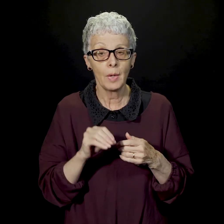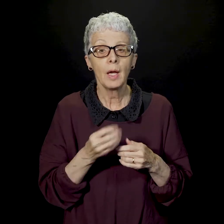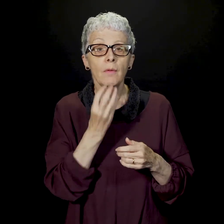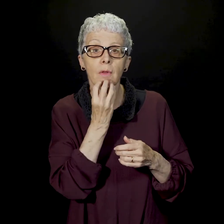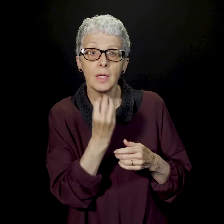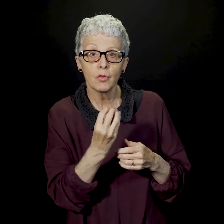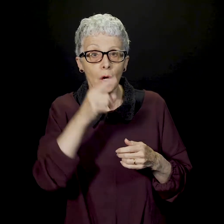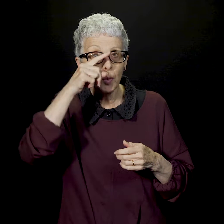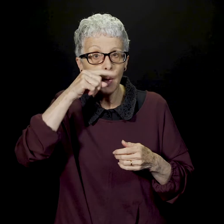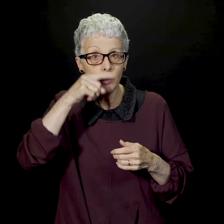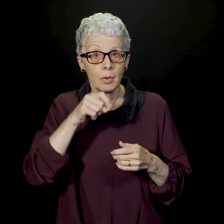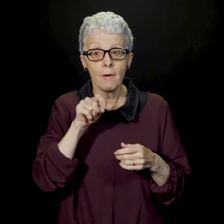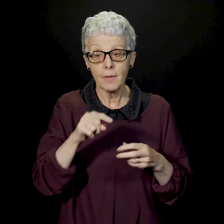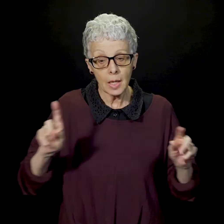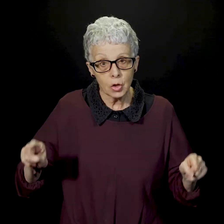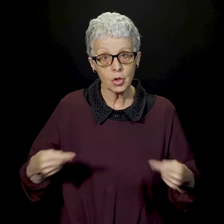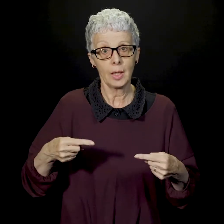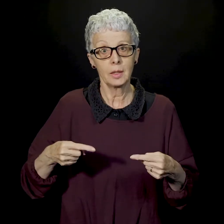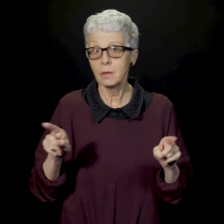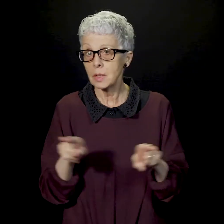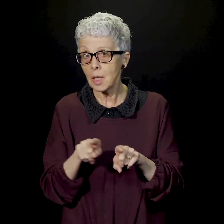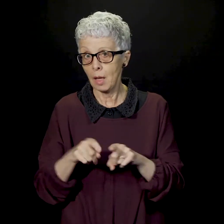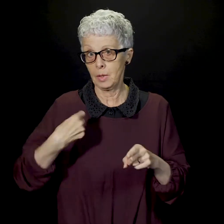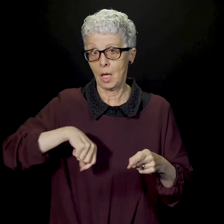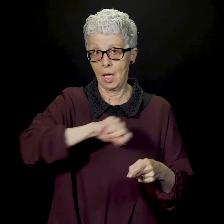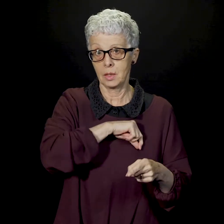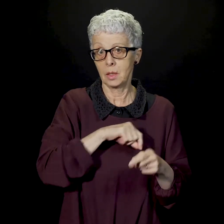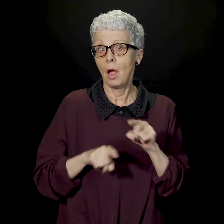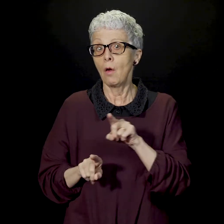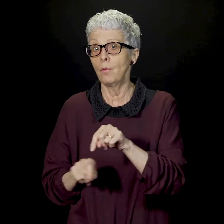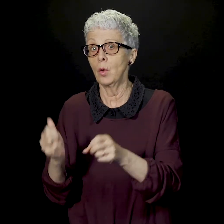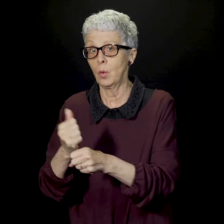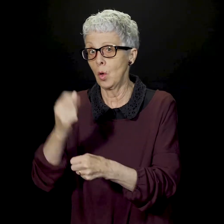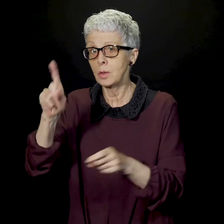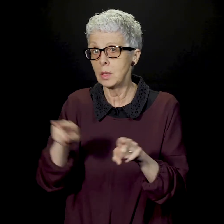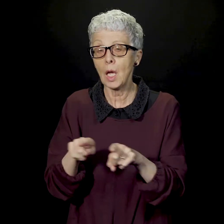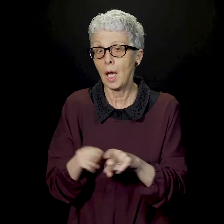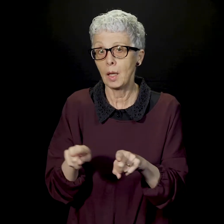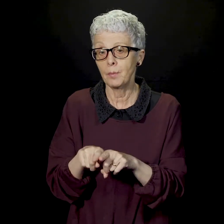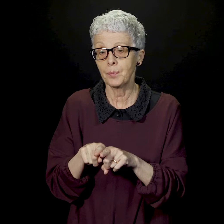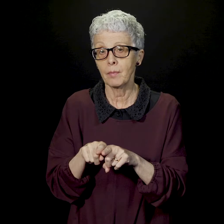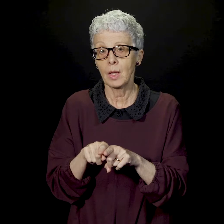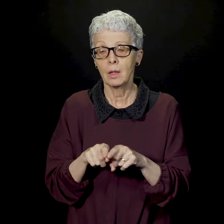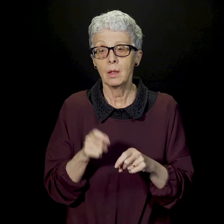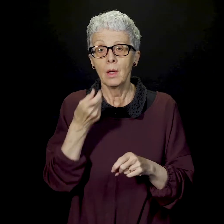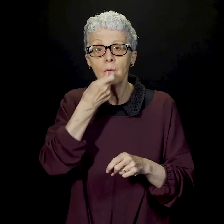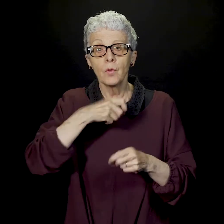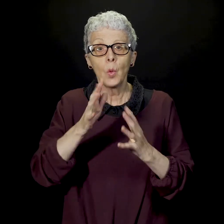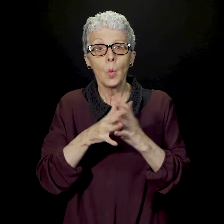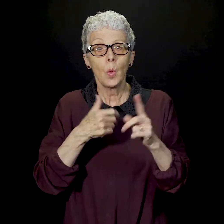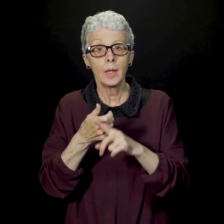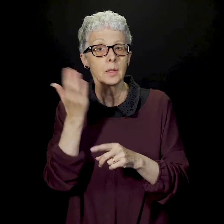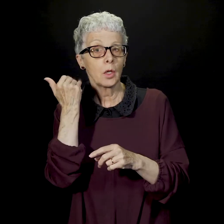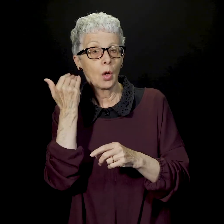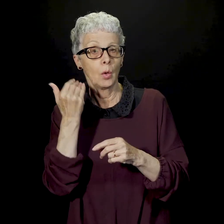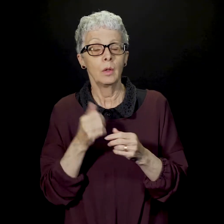experience, because their challenge is our challenge as well when it comes to following God wholeheartedly. And I made the comment a couple of weeks ago to our Moorlap